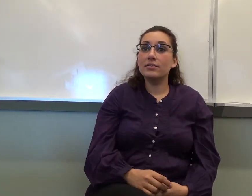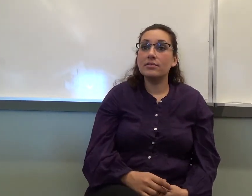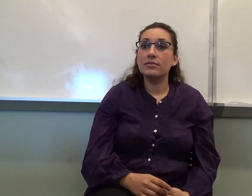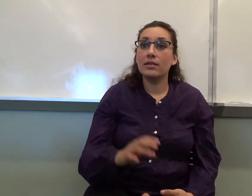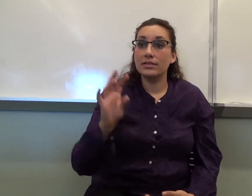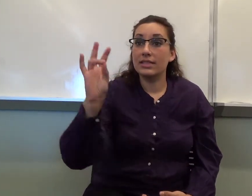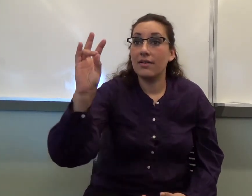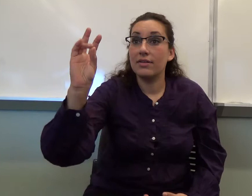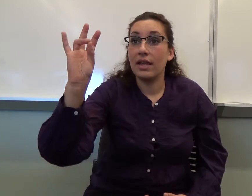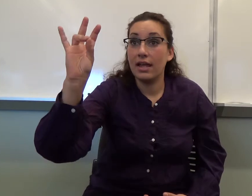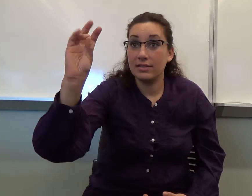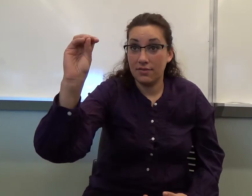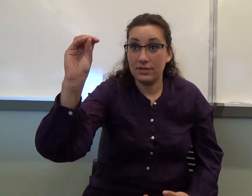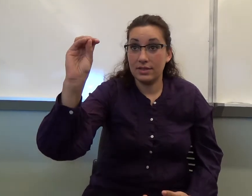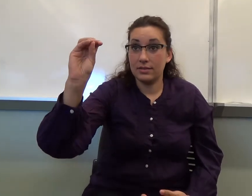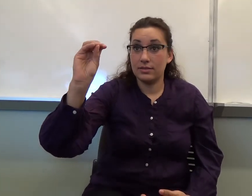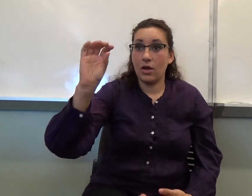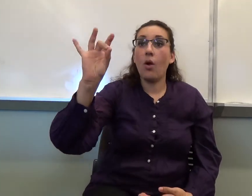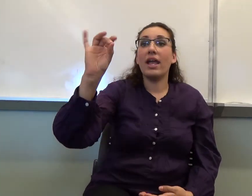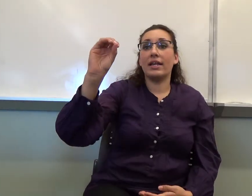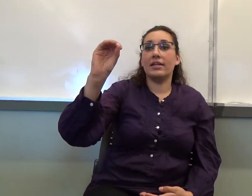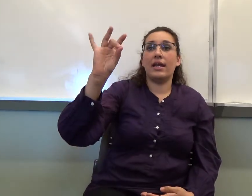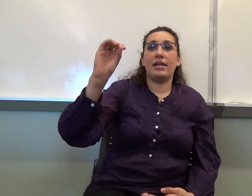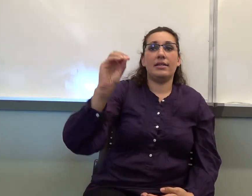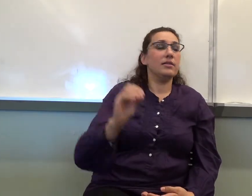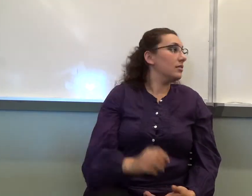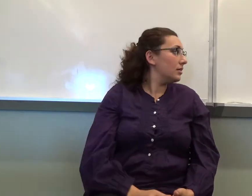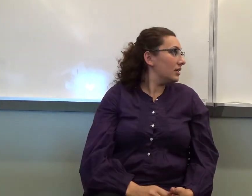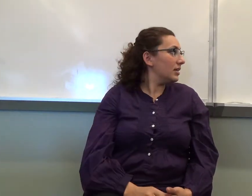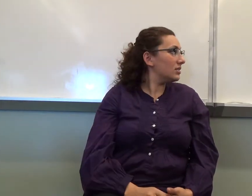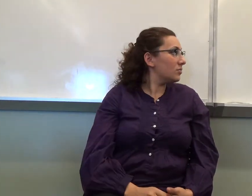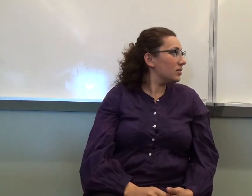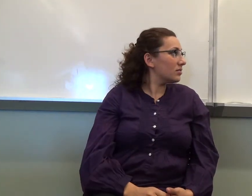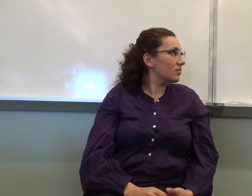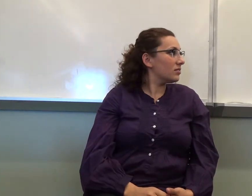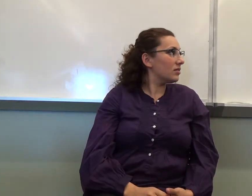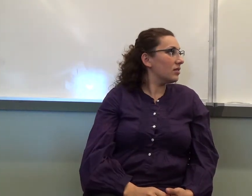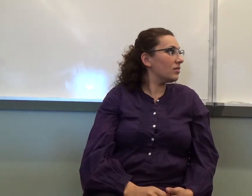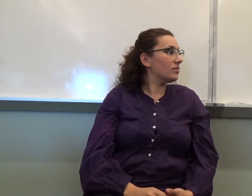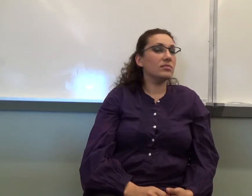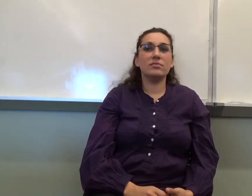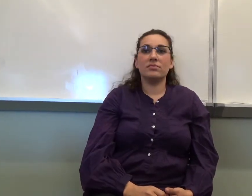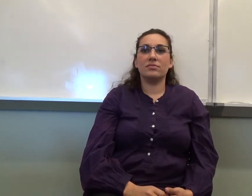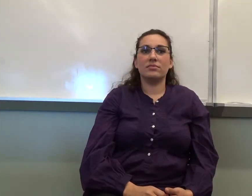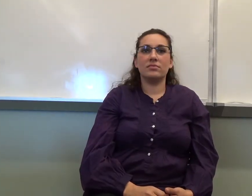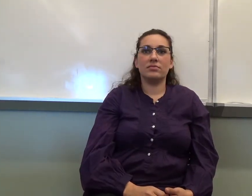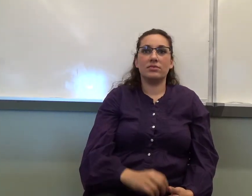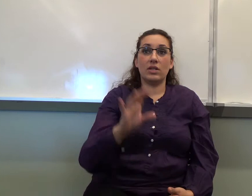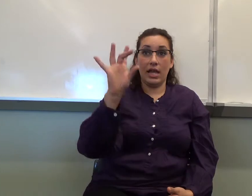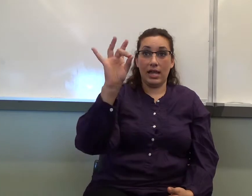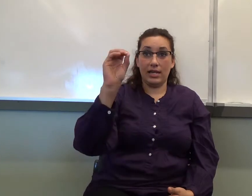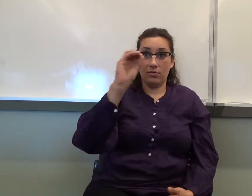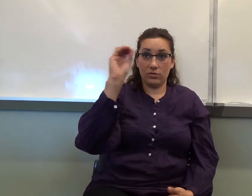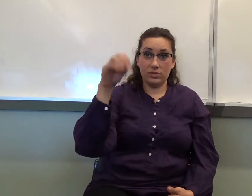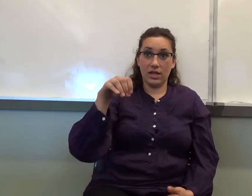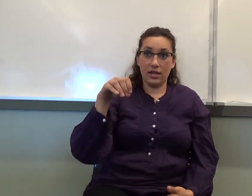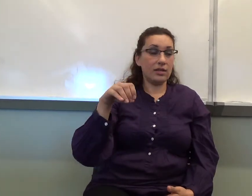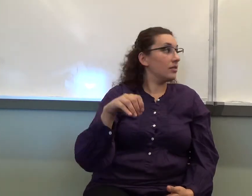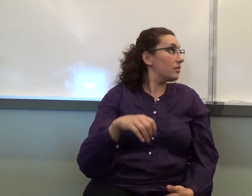78.3% is approximately what he spent. And that's to the nearest tenth